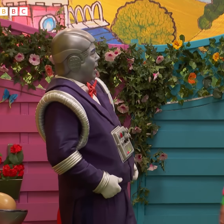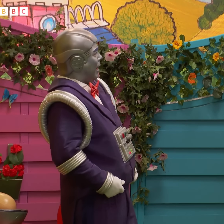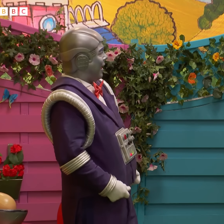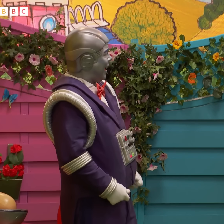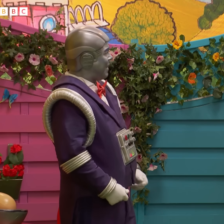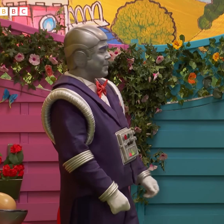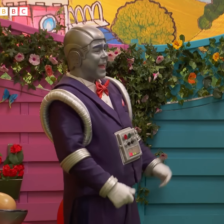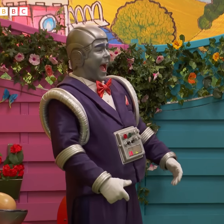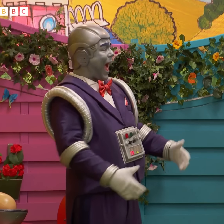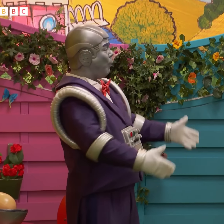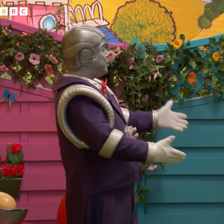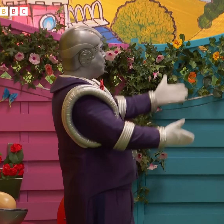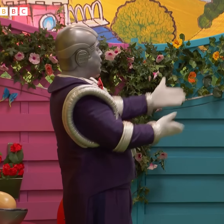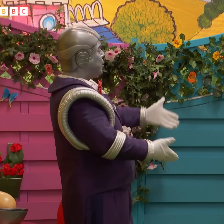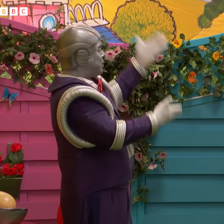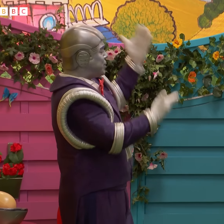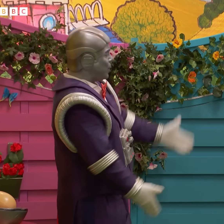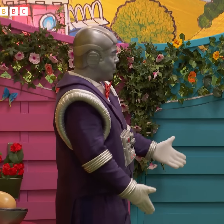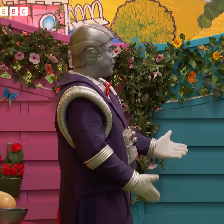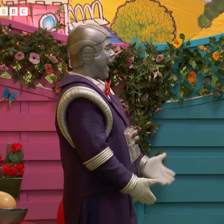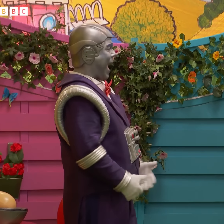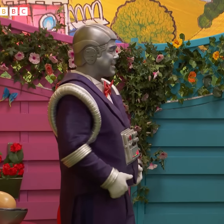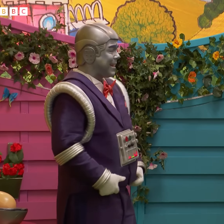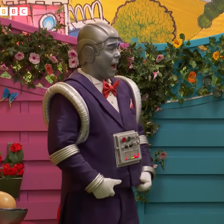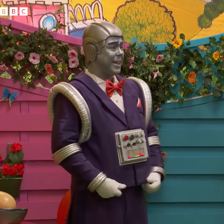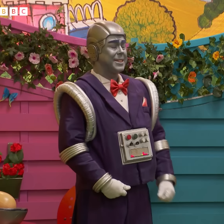for a chat. How do you do that? I mean, it's